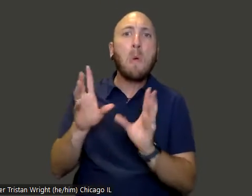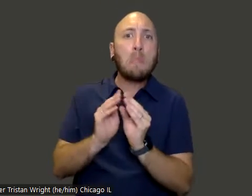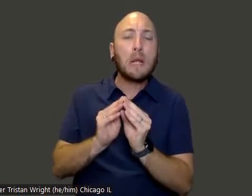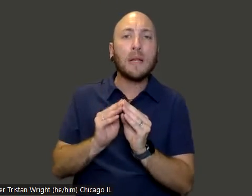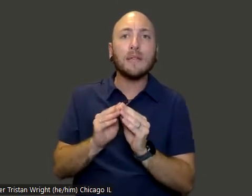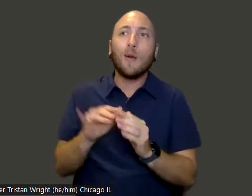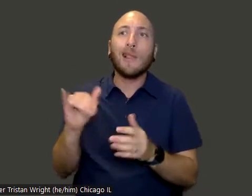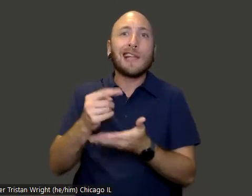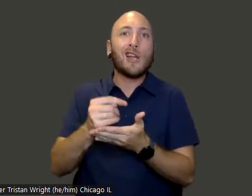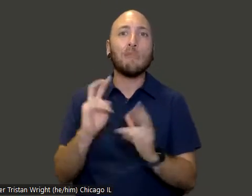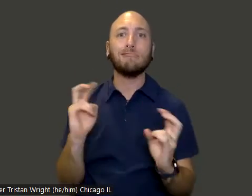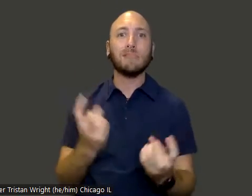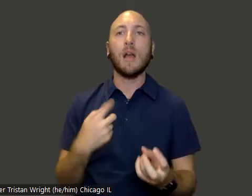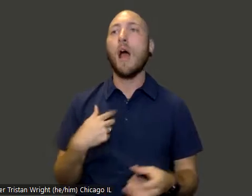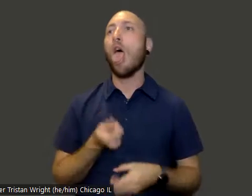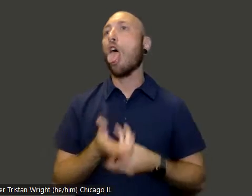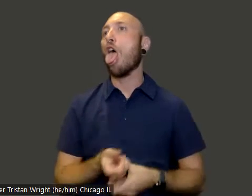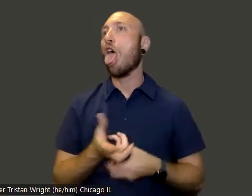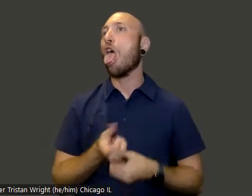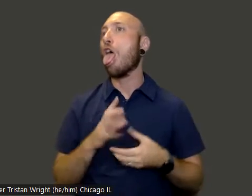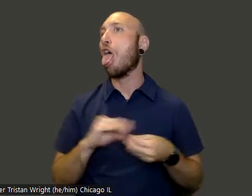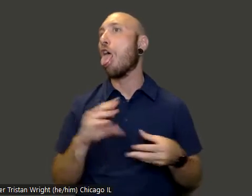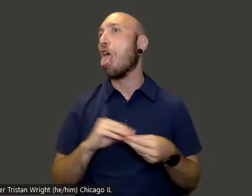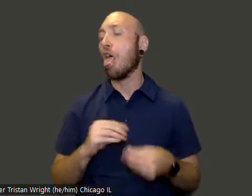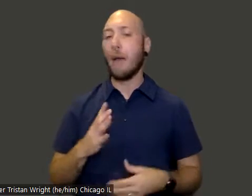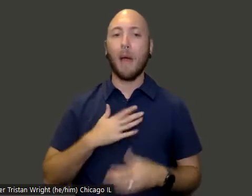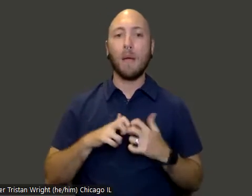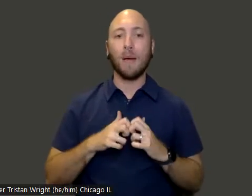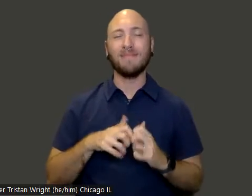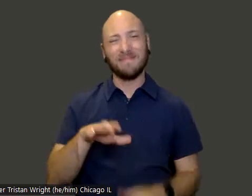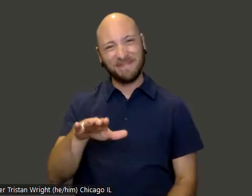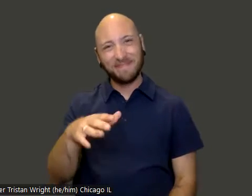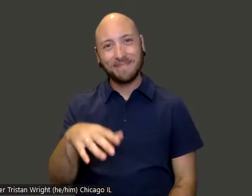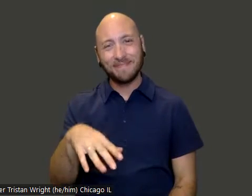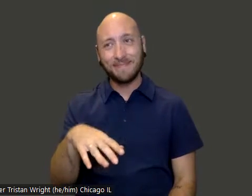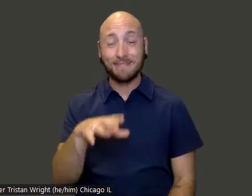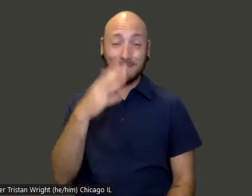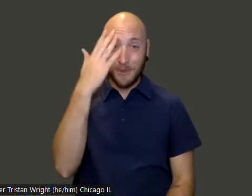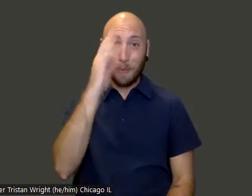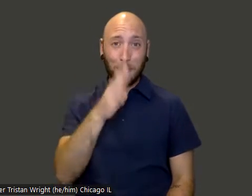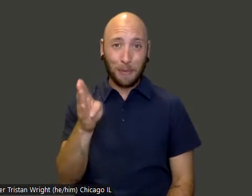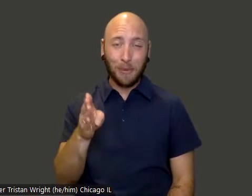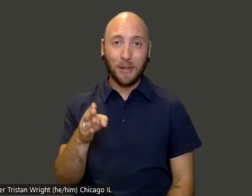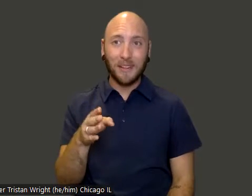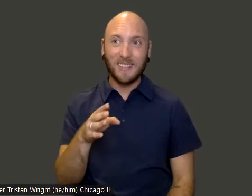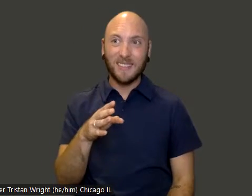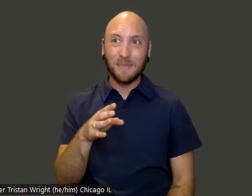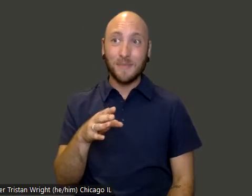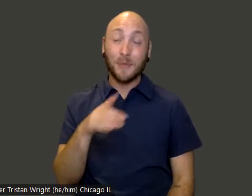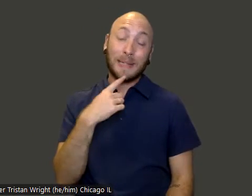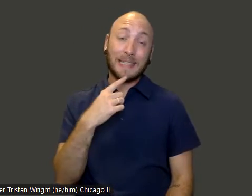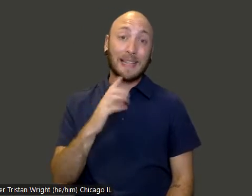it. I would talk about me and my problems. And, they talk about in the big book, literally being selfish and self-centered is the root of